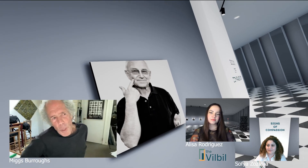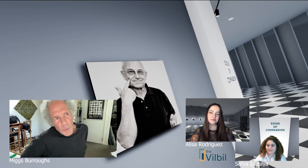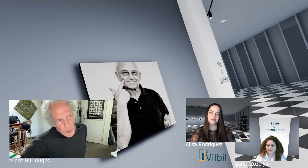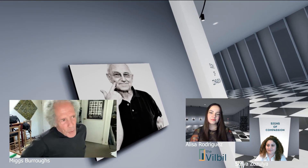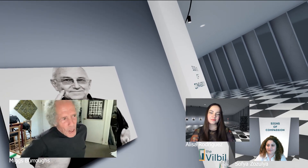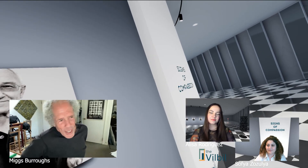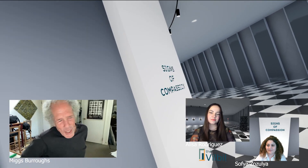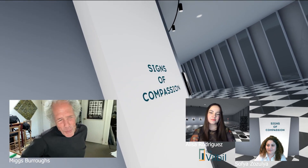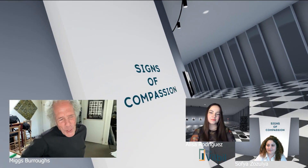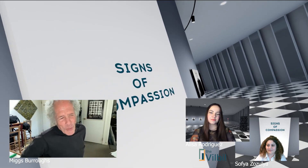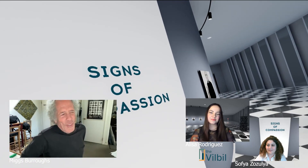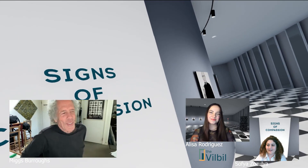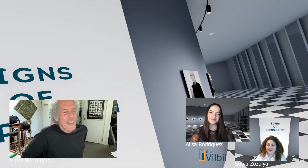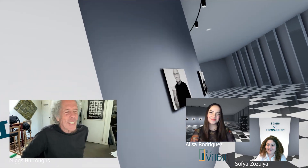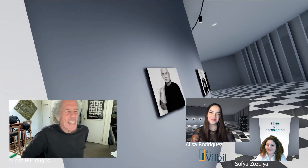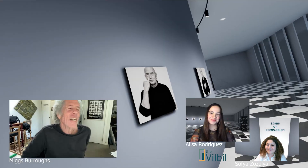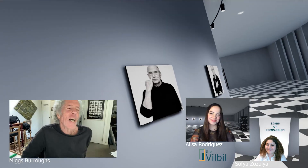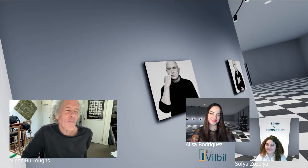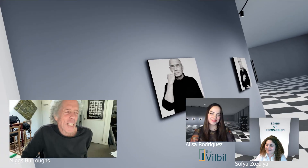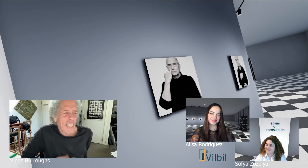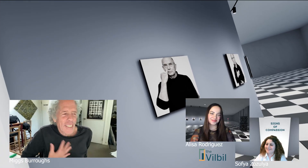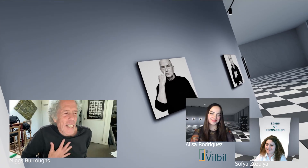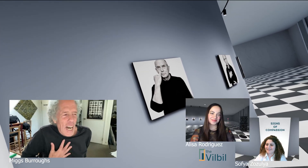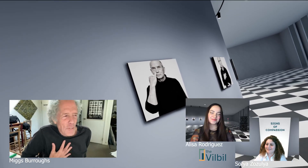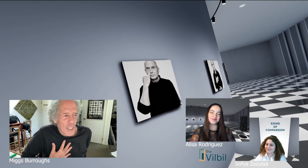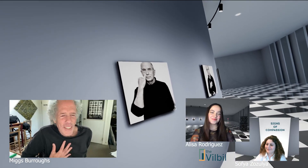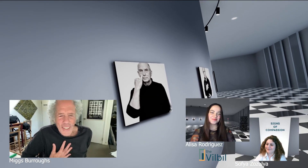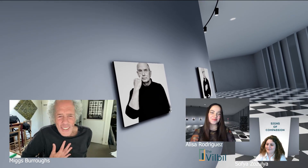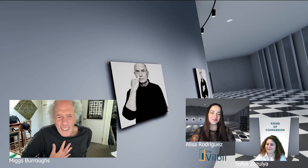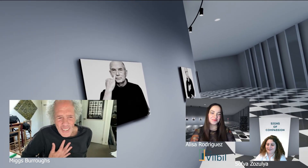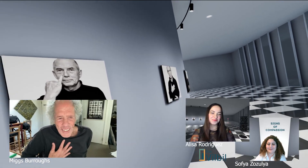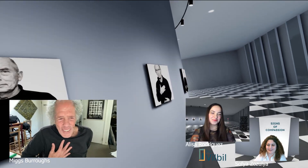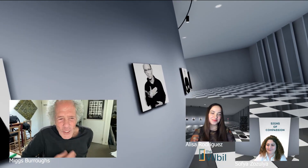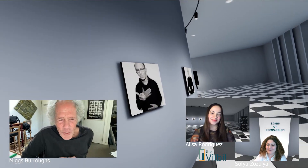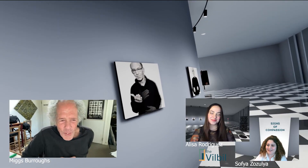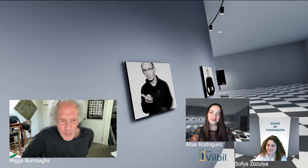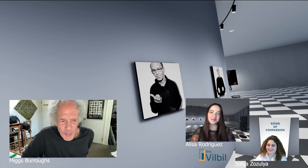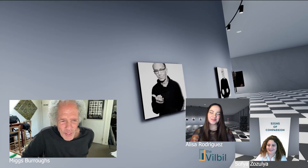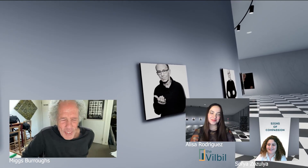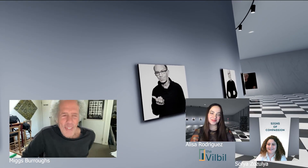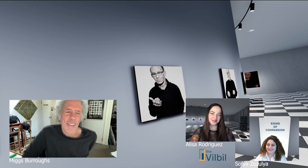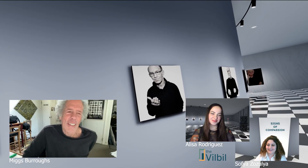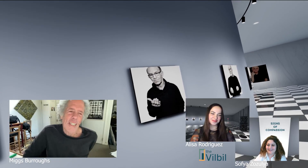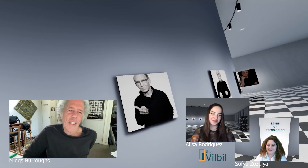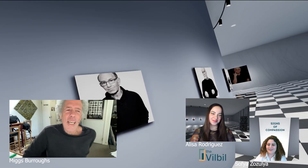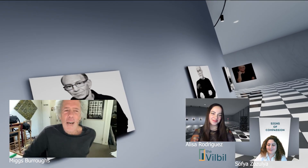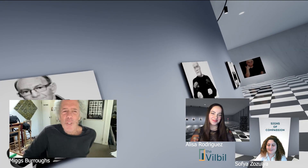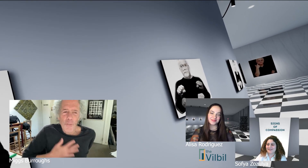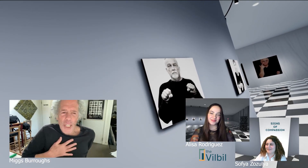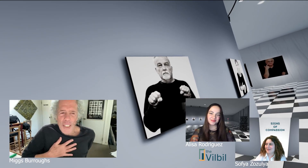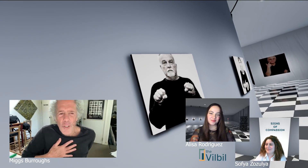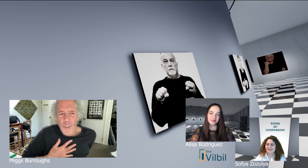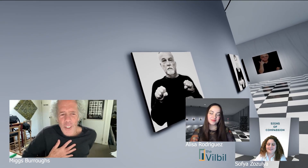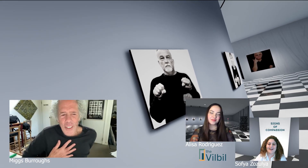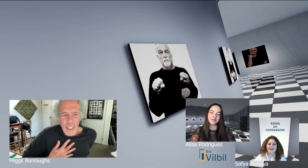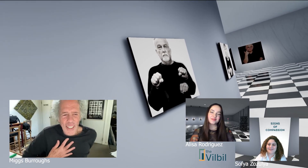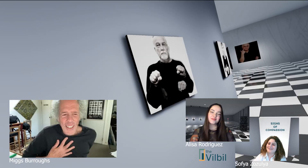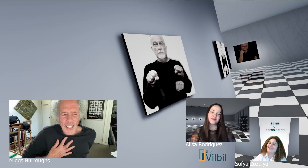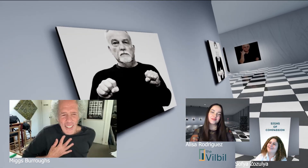might be surprise people. I'm not an ex-convict. Very surprising. What? Yeah, but I'm not. Dropped my job when you said that. I